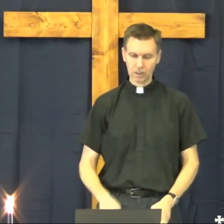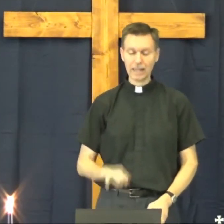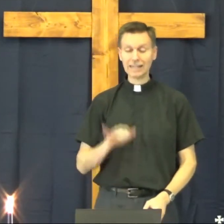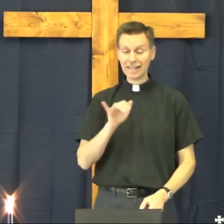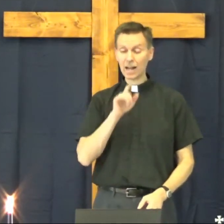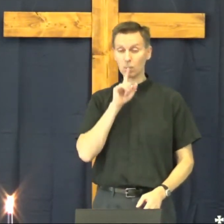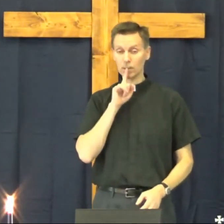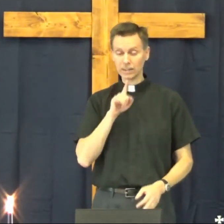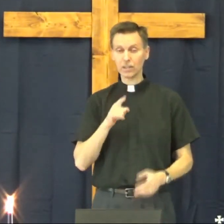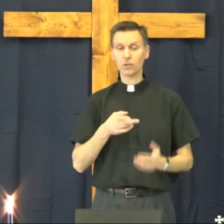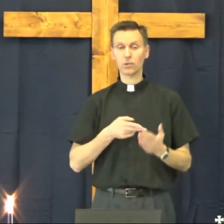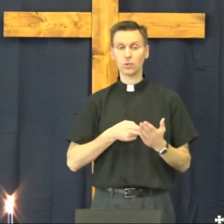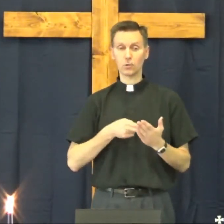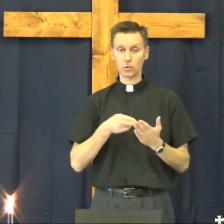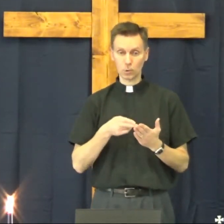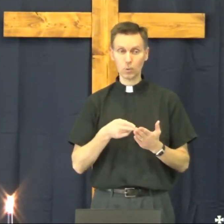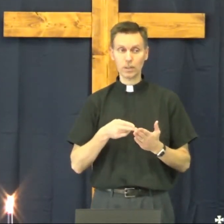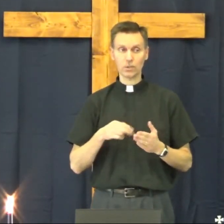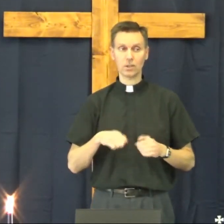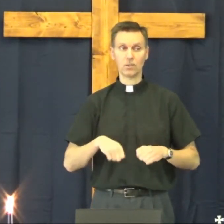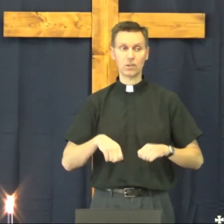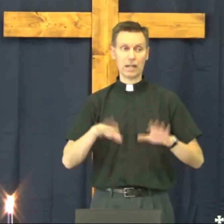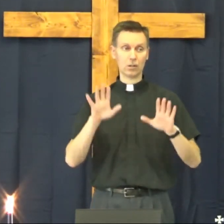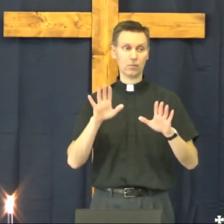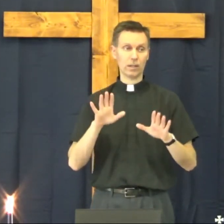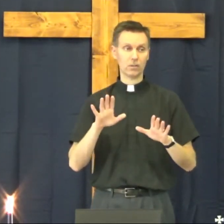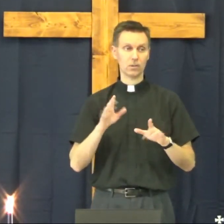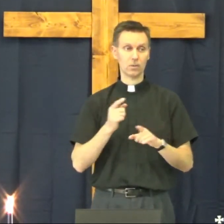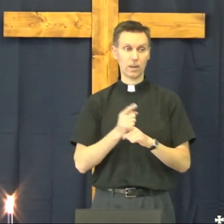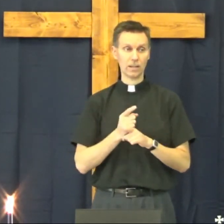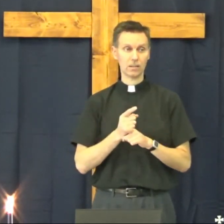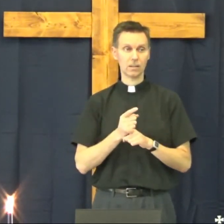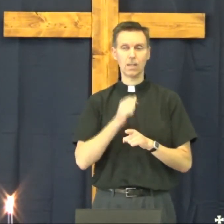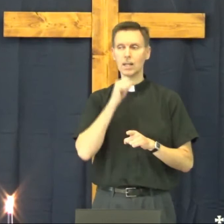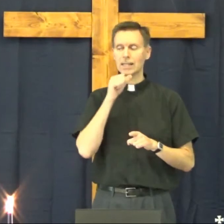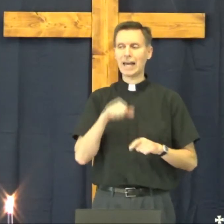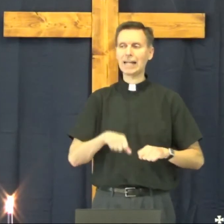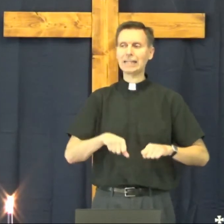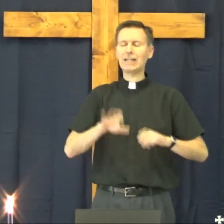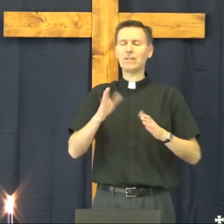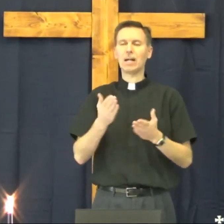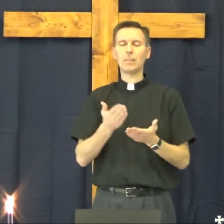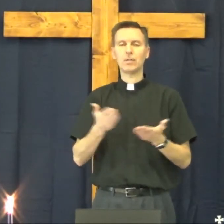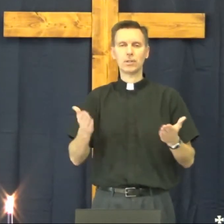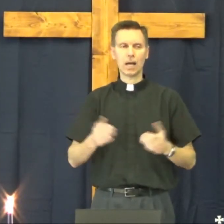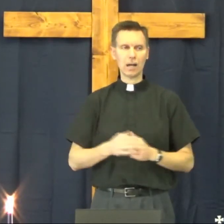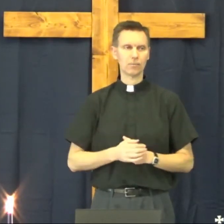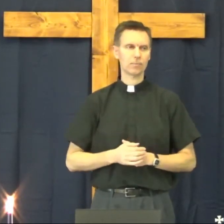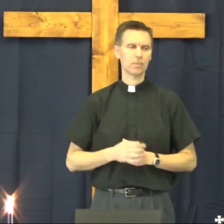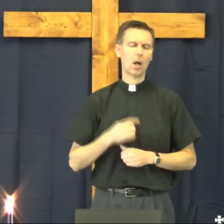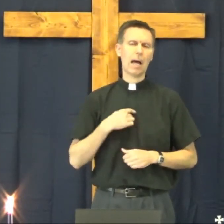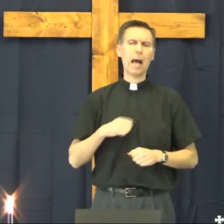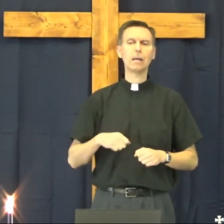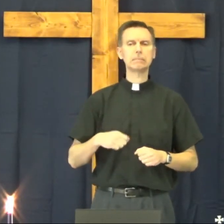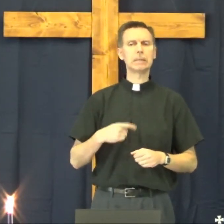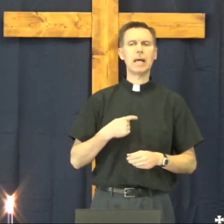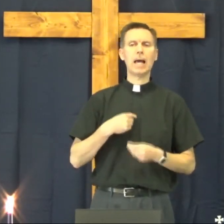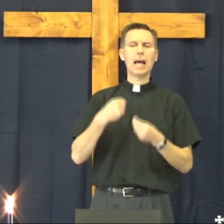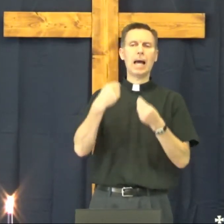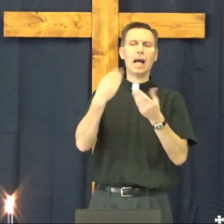And that really is the truest sacrifice, right? Not giving up stuff. I'll